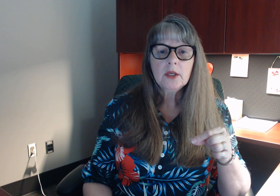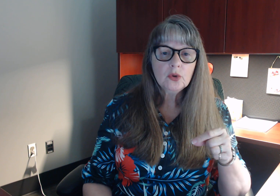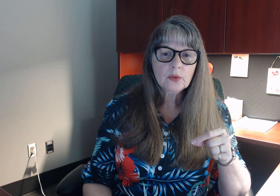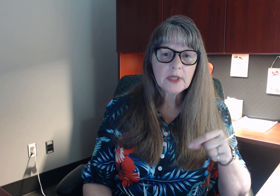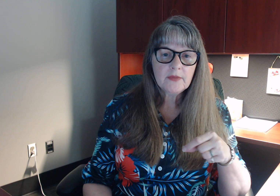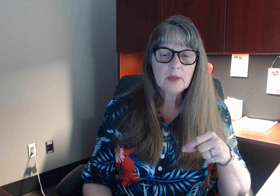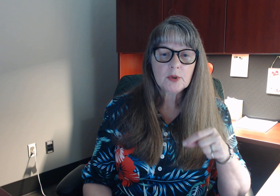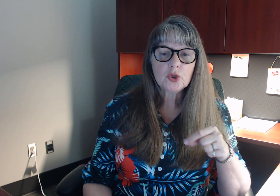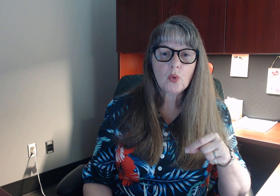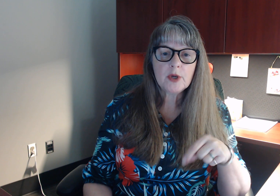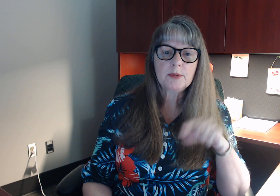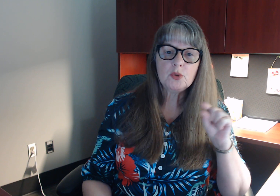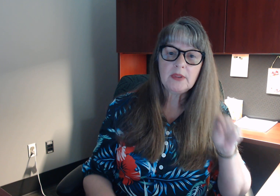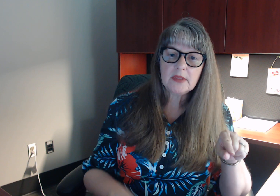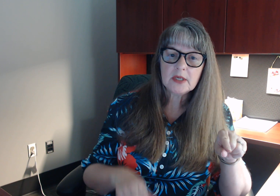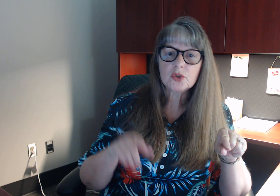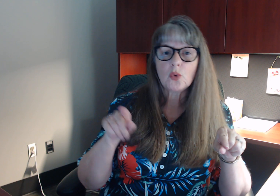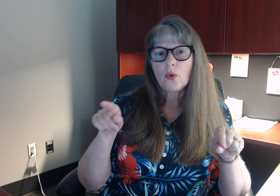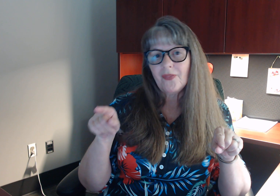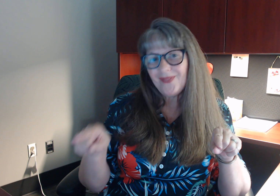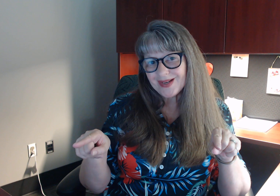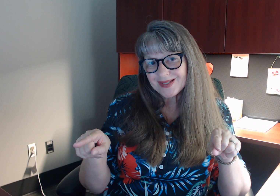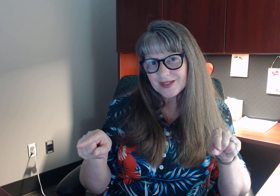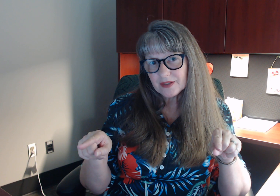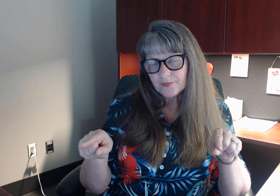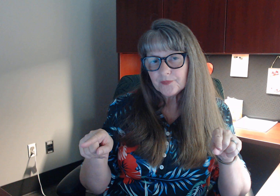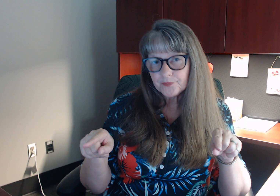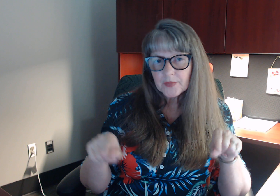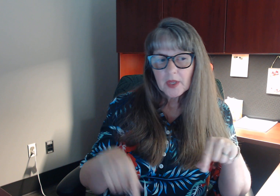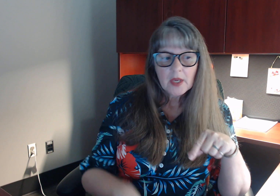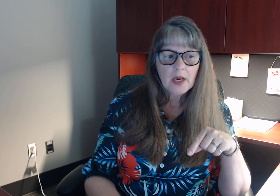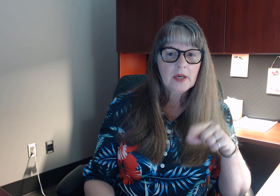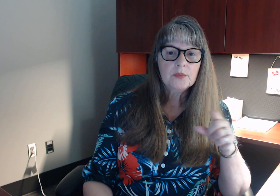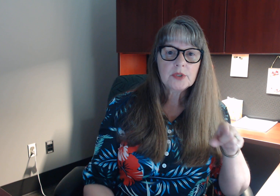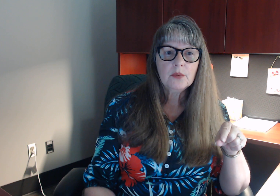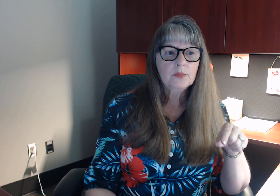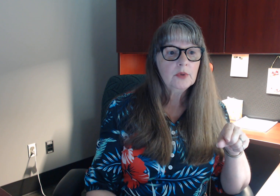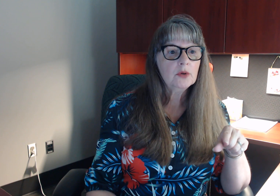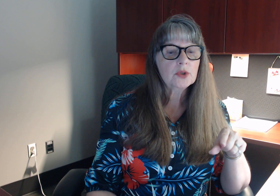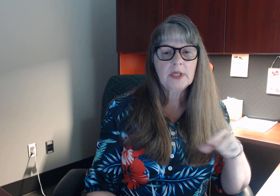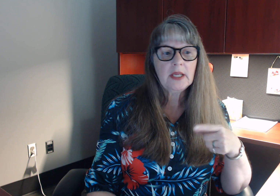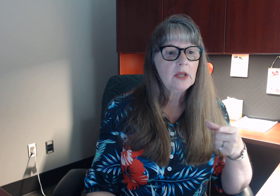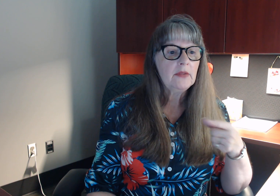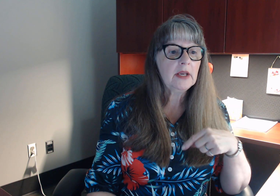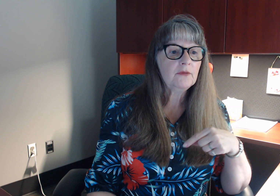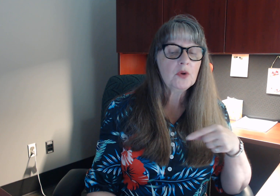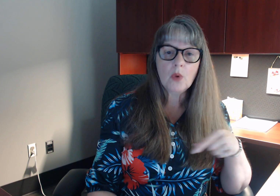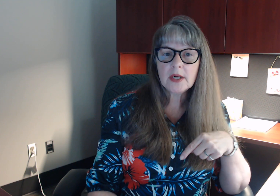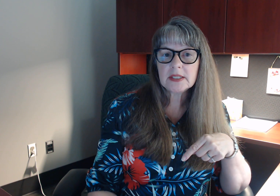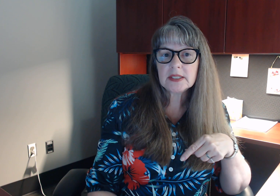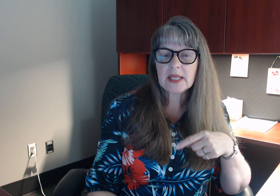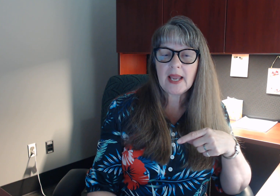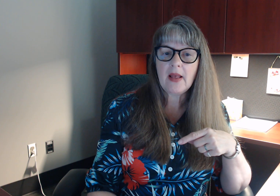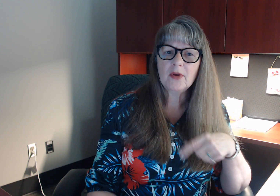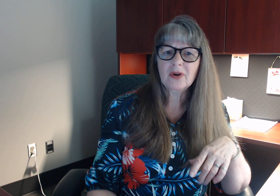you're giving them a choice between this or this. So usually, and then if you want to say, and